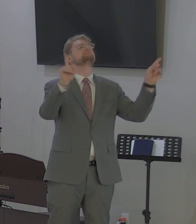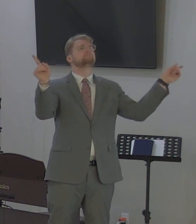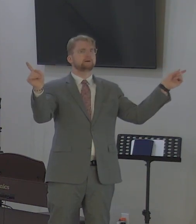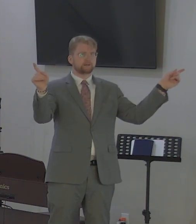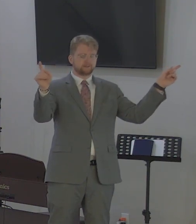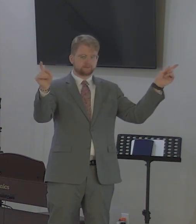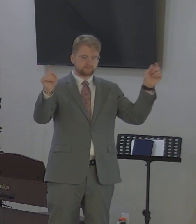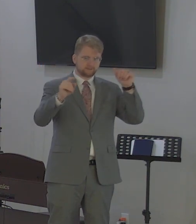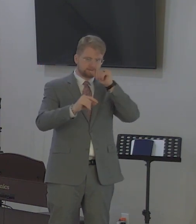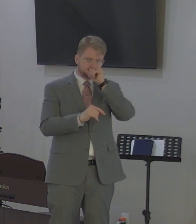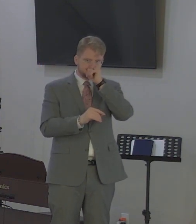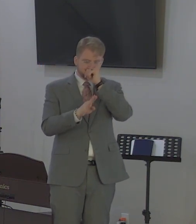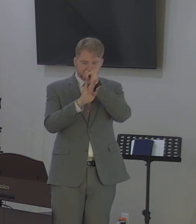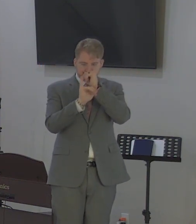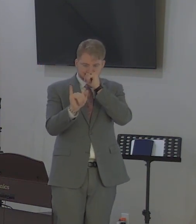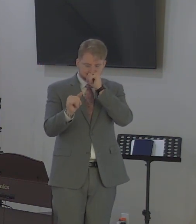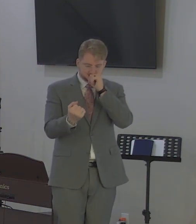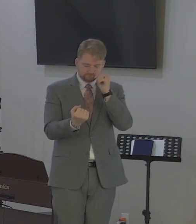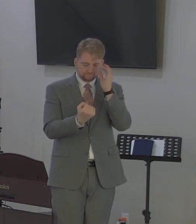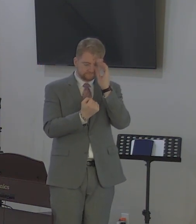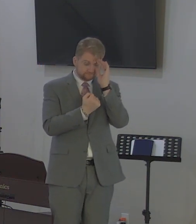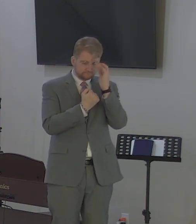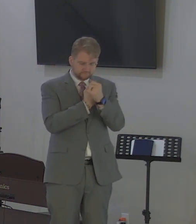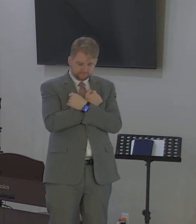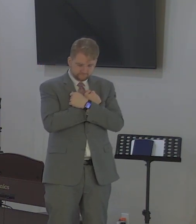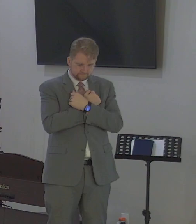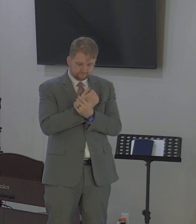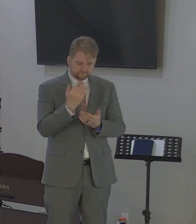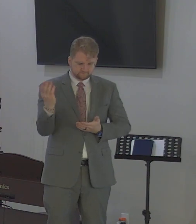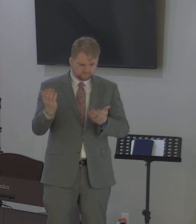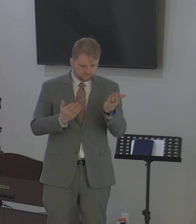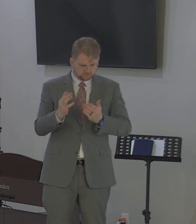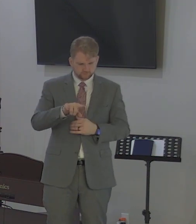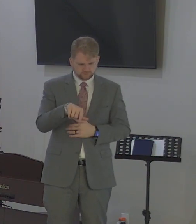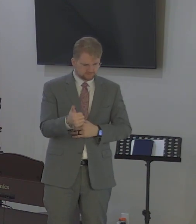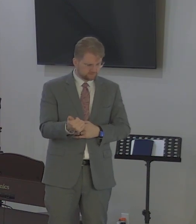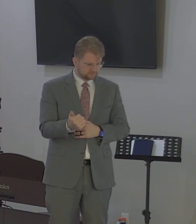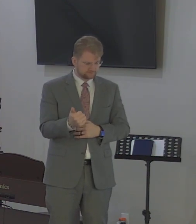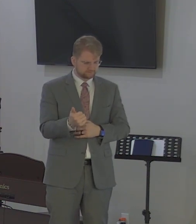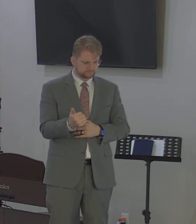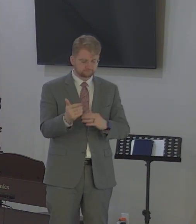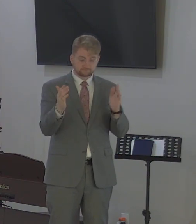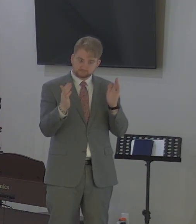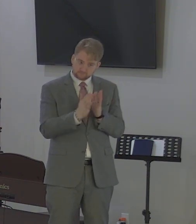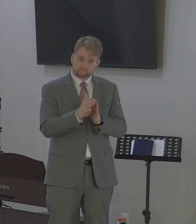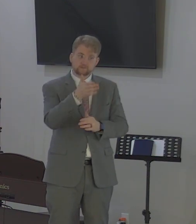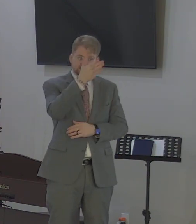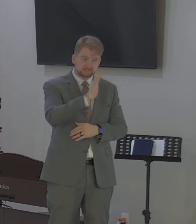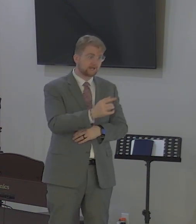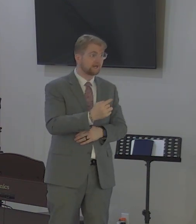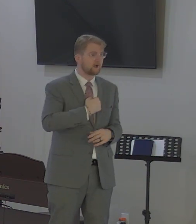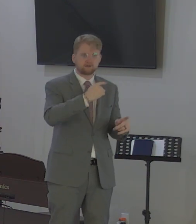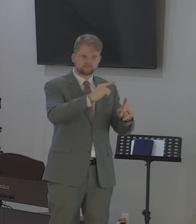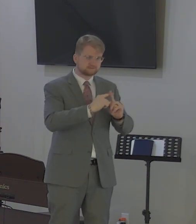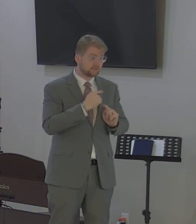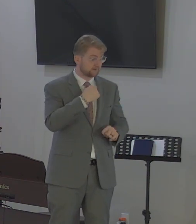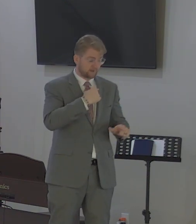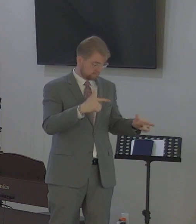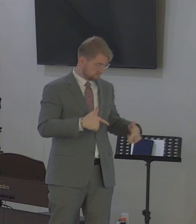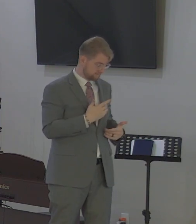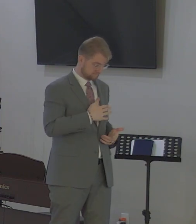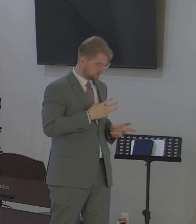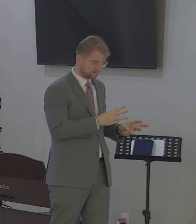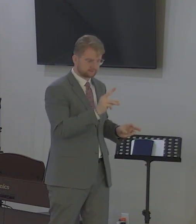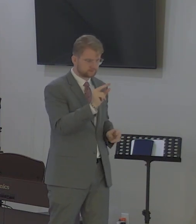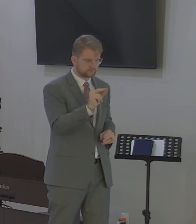but by love, serve one another. Praise God, I'm saved. I'm going to live my way. No. That's not what the